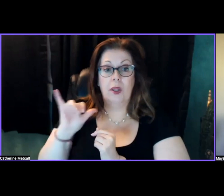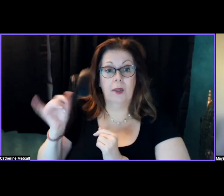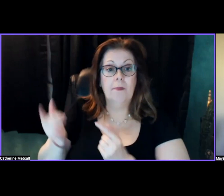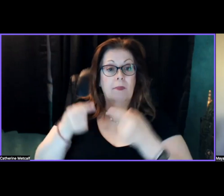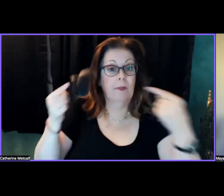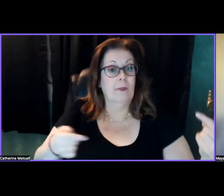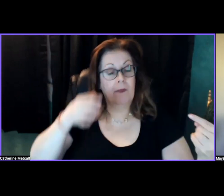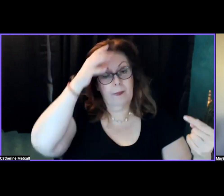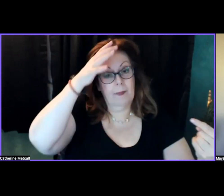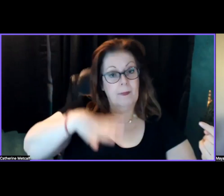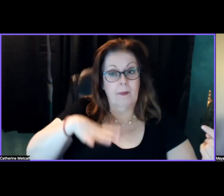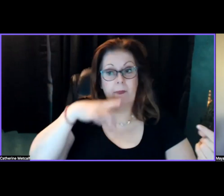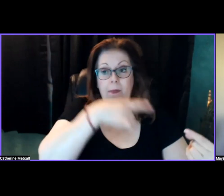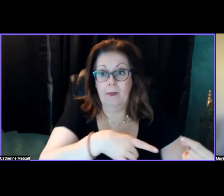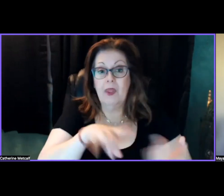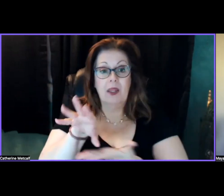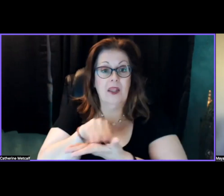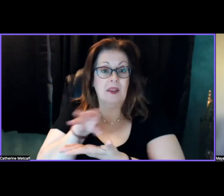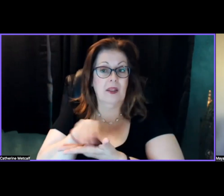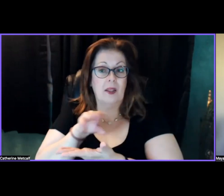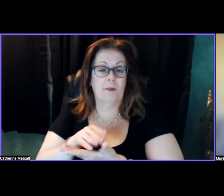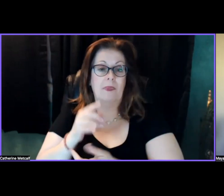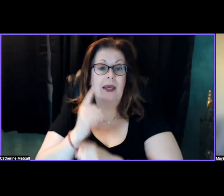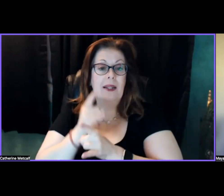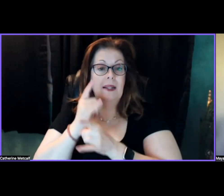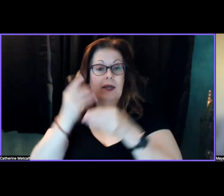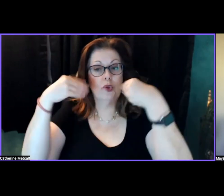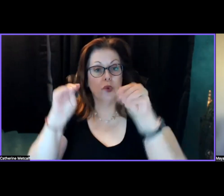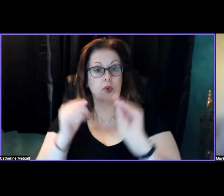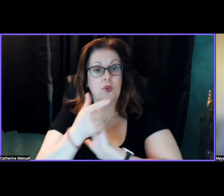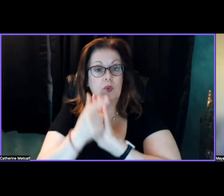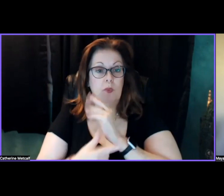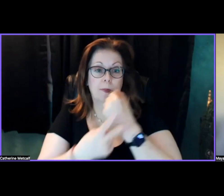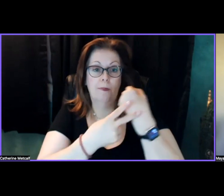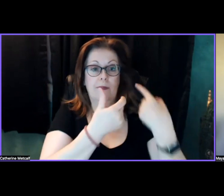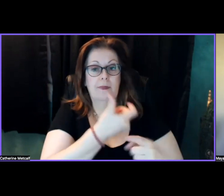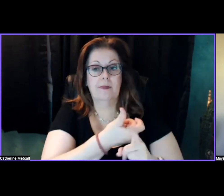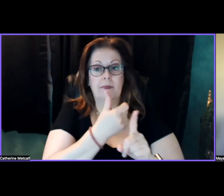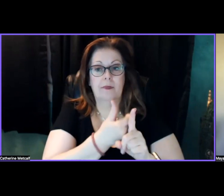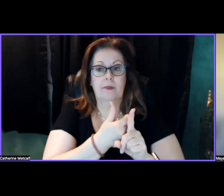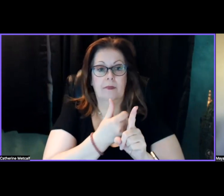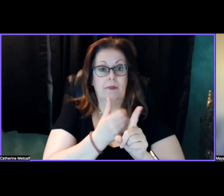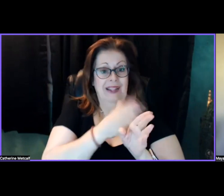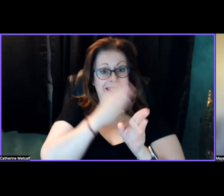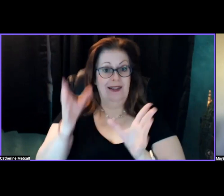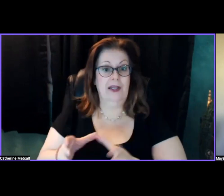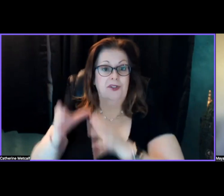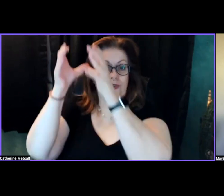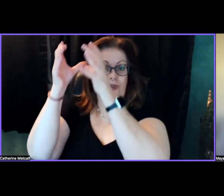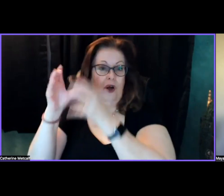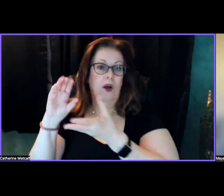and thus the officer is replicated in the liquor store, and the law preserves itself in aisle 7 next to cherries in a jar. A country